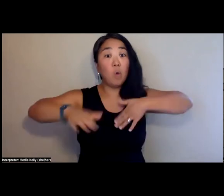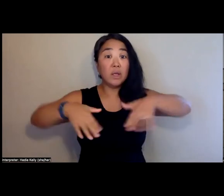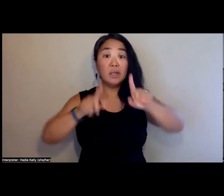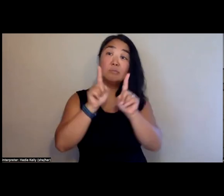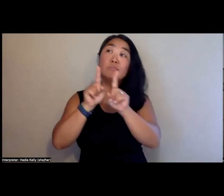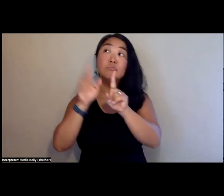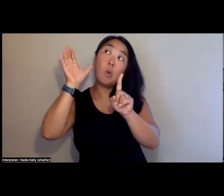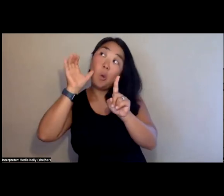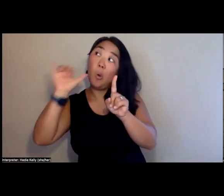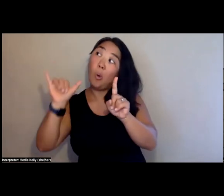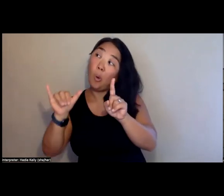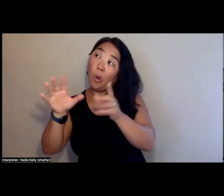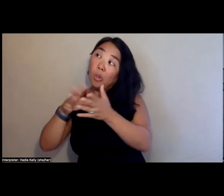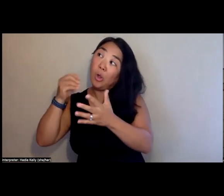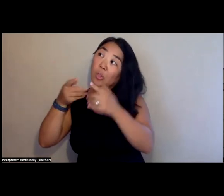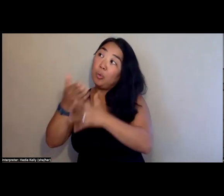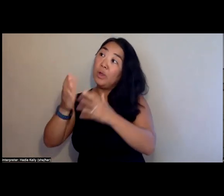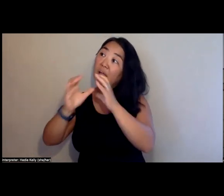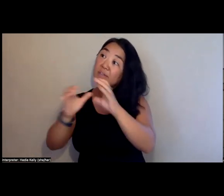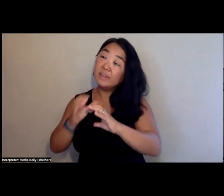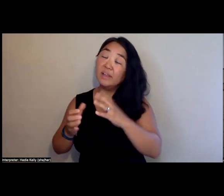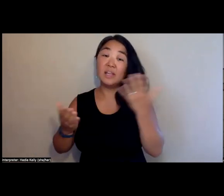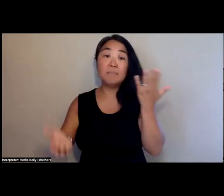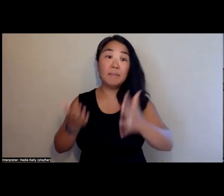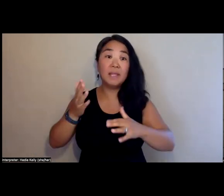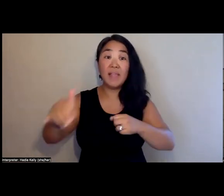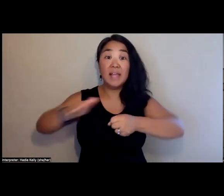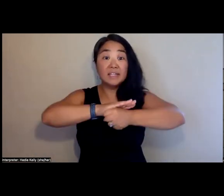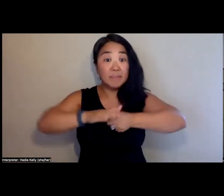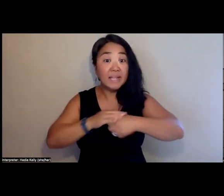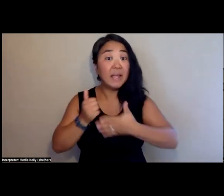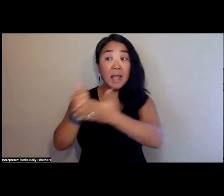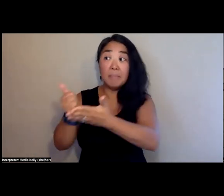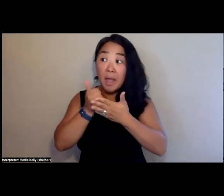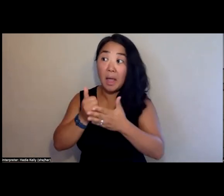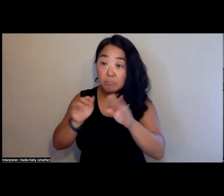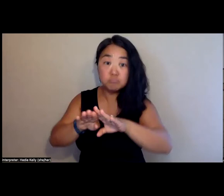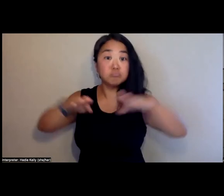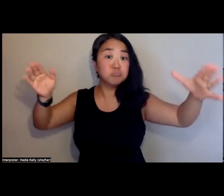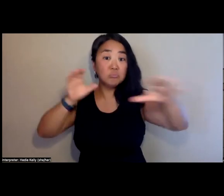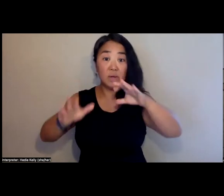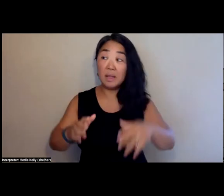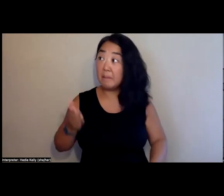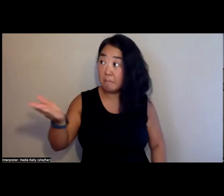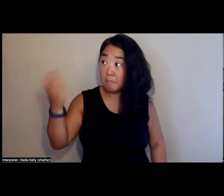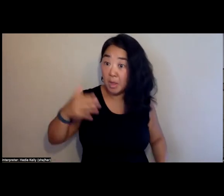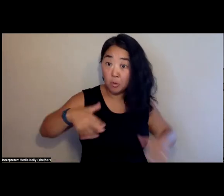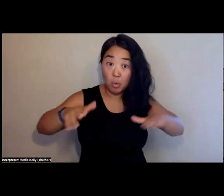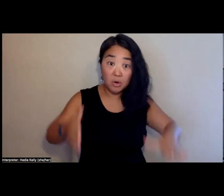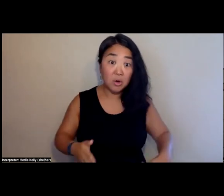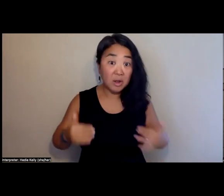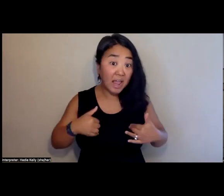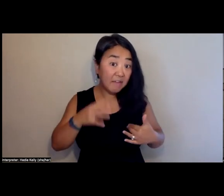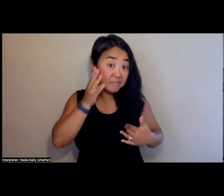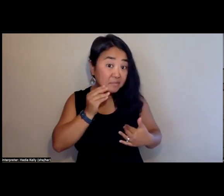or the space that walking can open up for conversation and connection. Any of our past walkers have a story of anything they learned